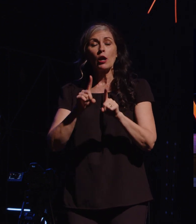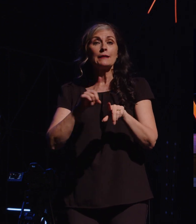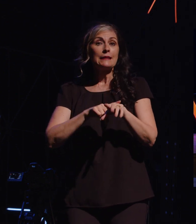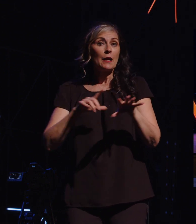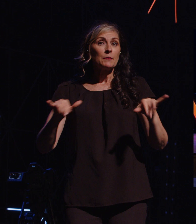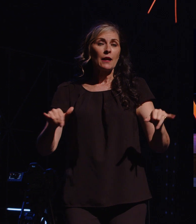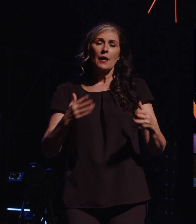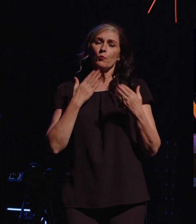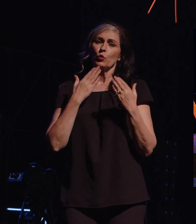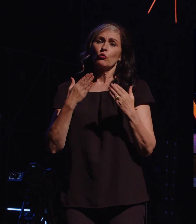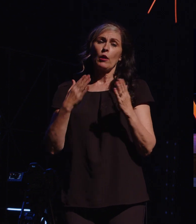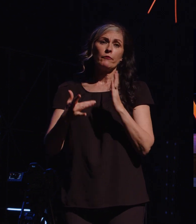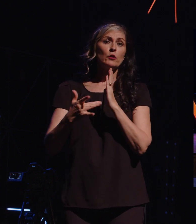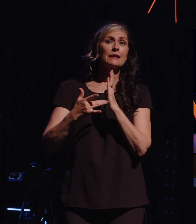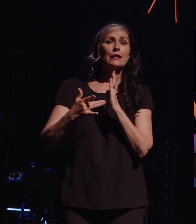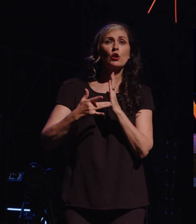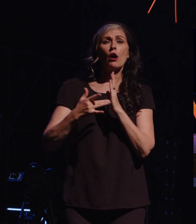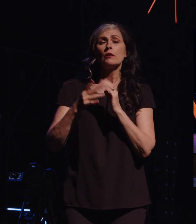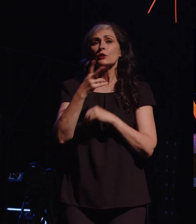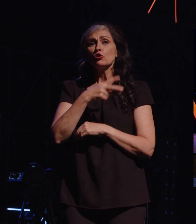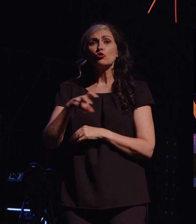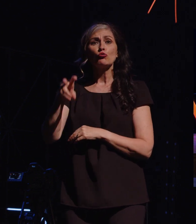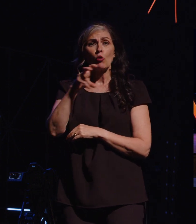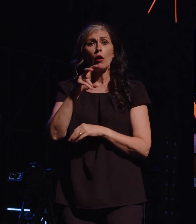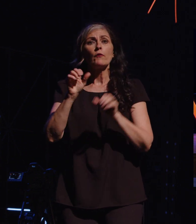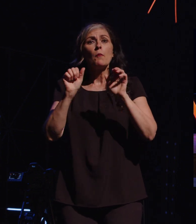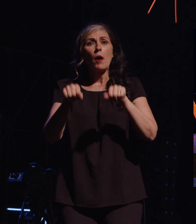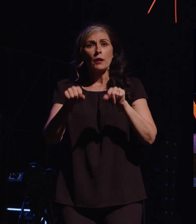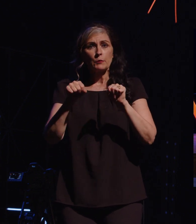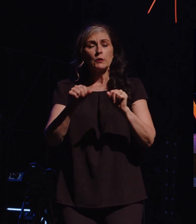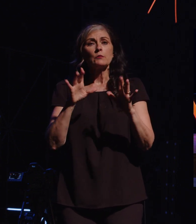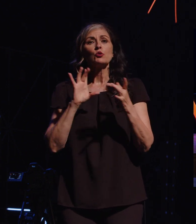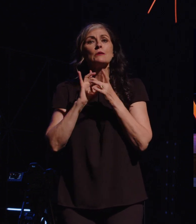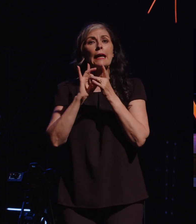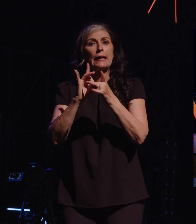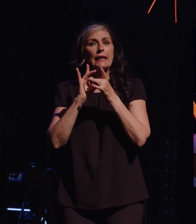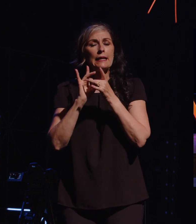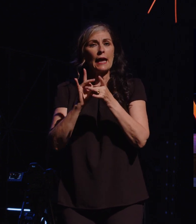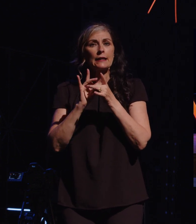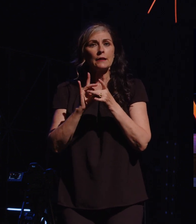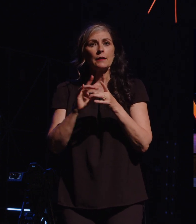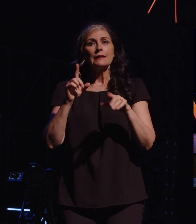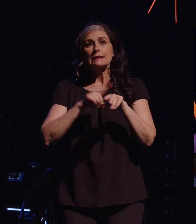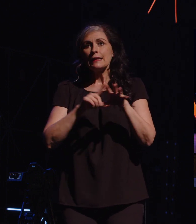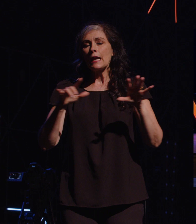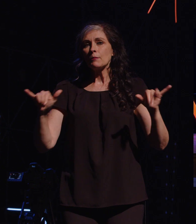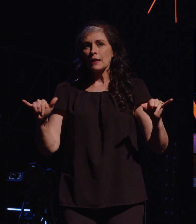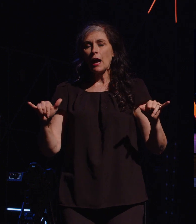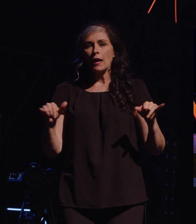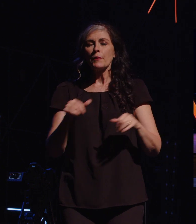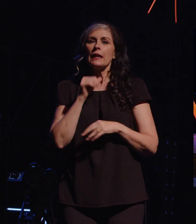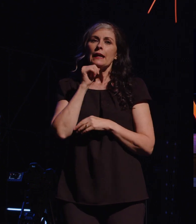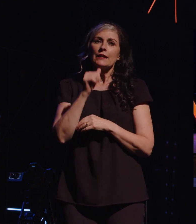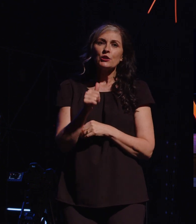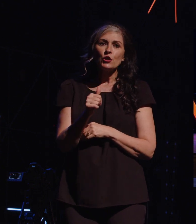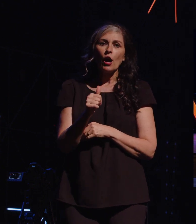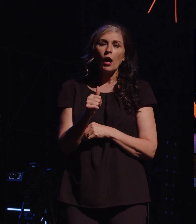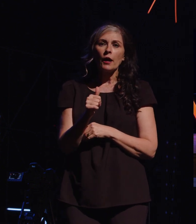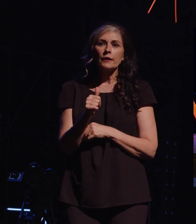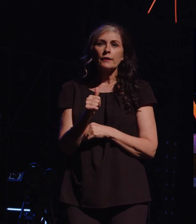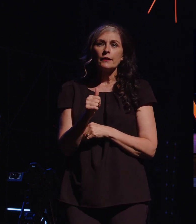same time, we're grateful technology, travel makes it possible to stay connected. But at the same time, Daniel,